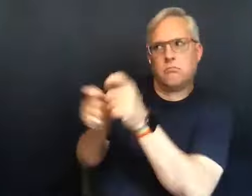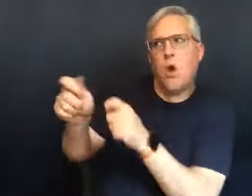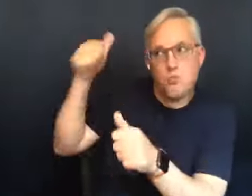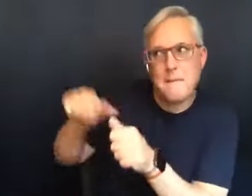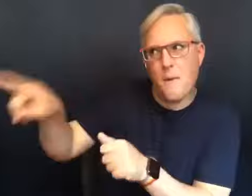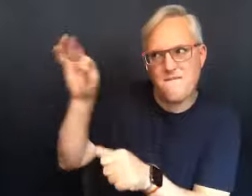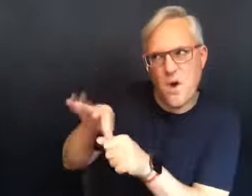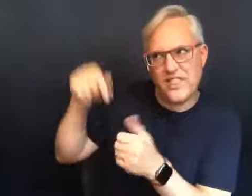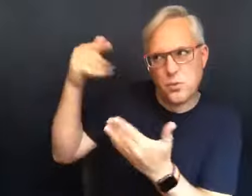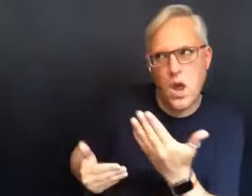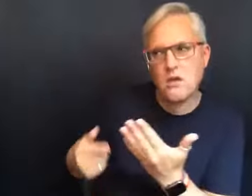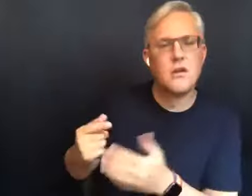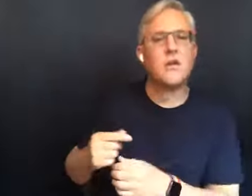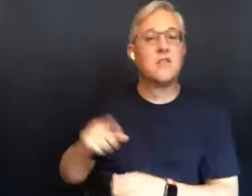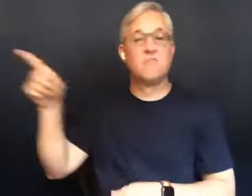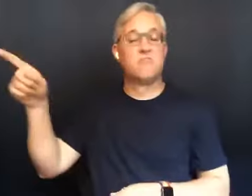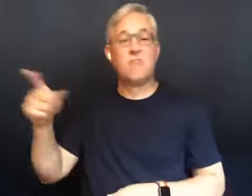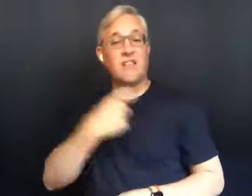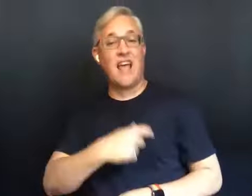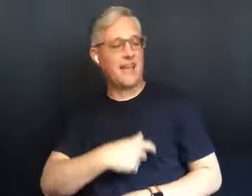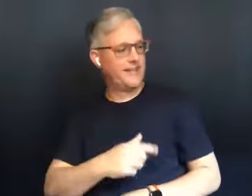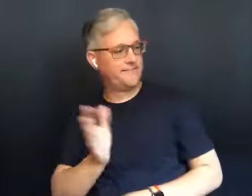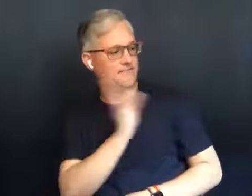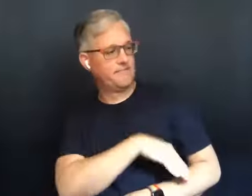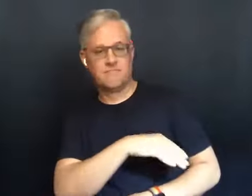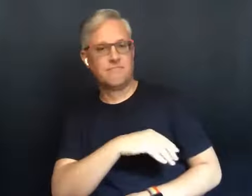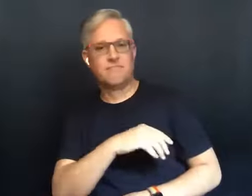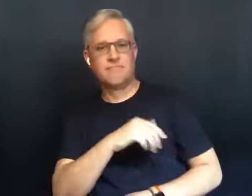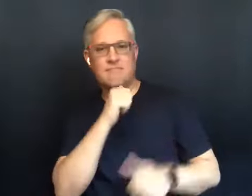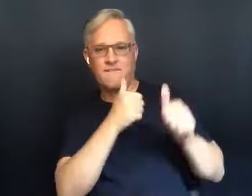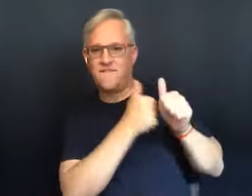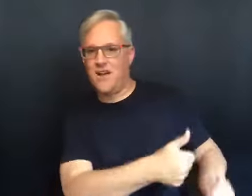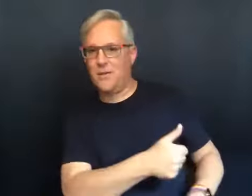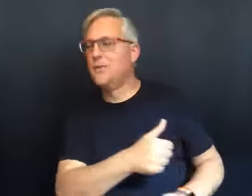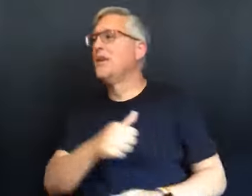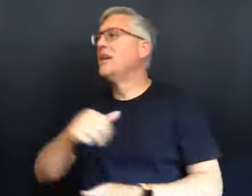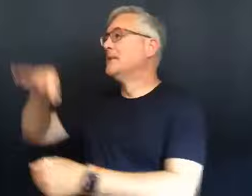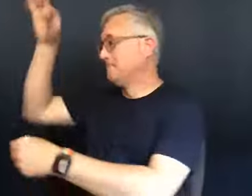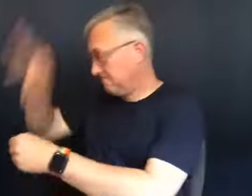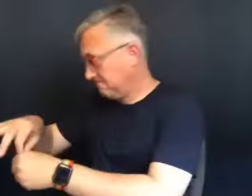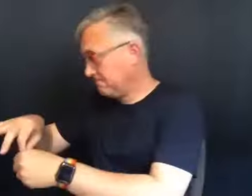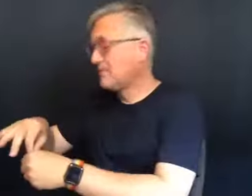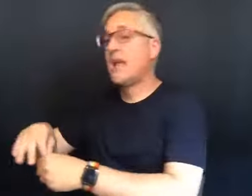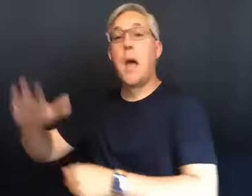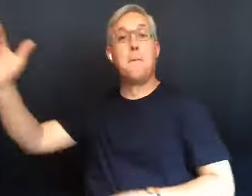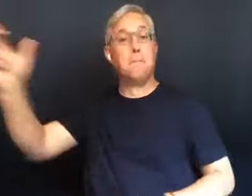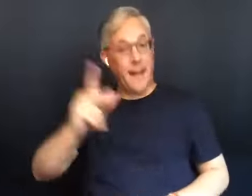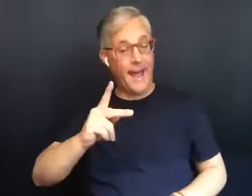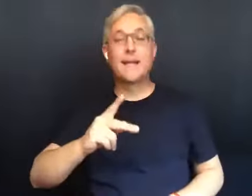delegate, and they elected him. They delegated the job, and then basically micromanaged his authority. And what happened was he didn't comply